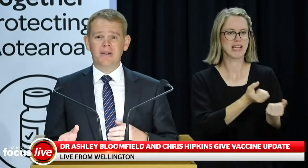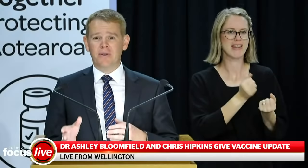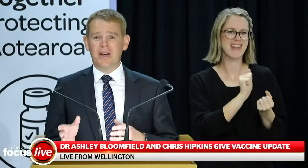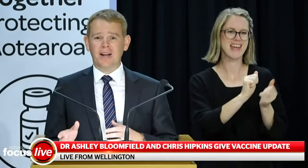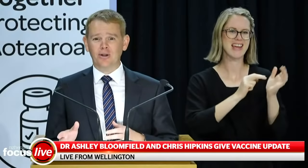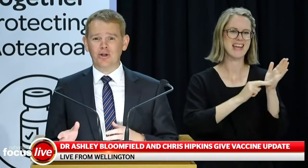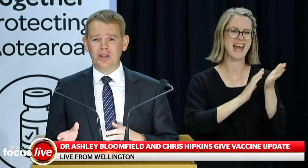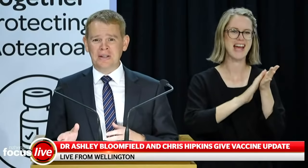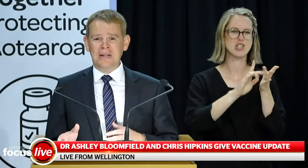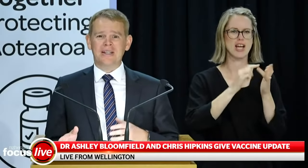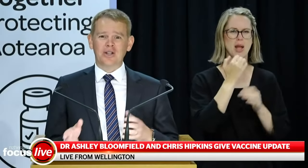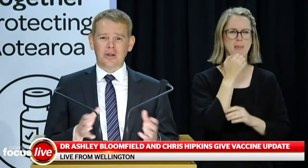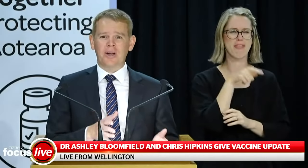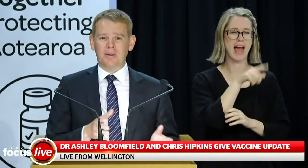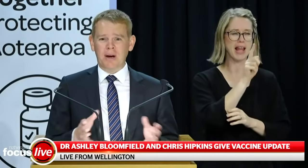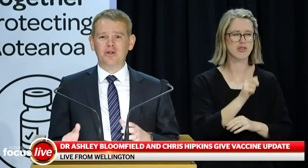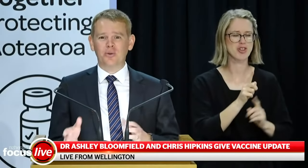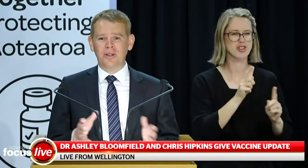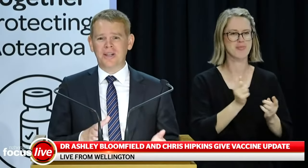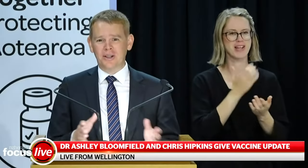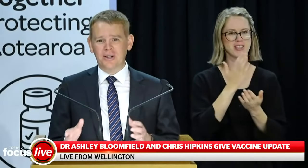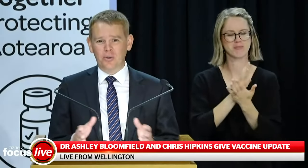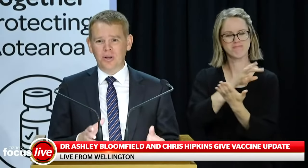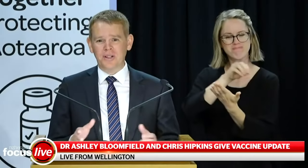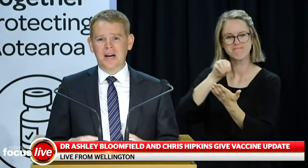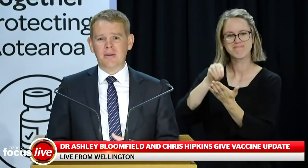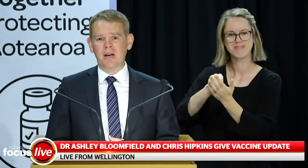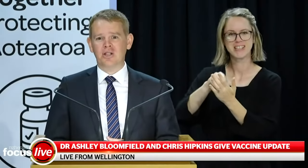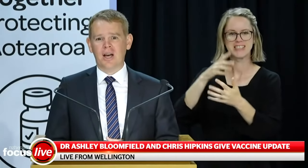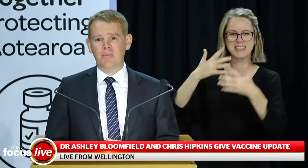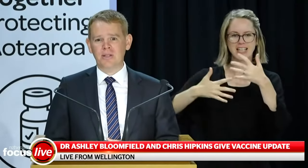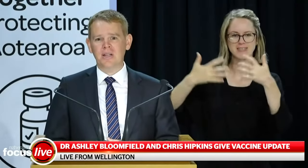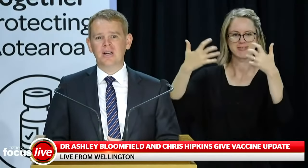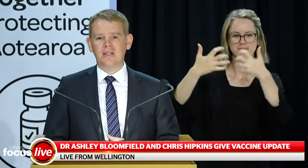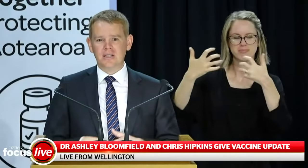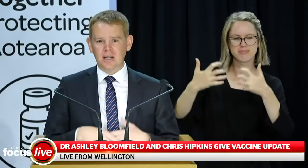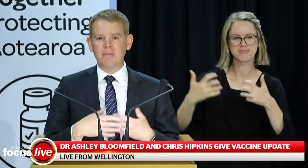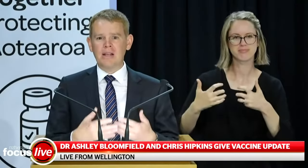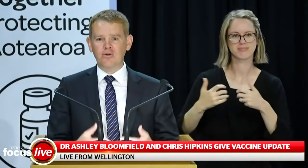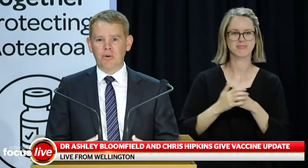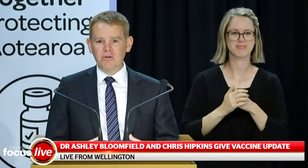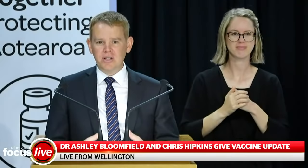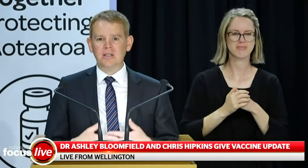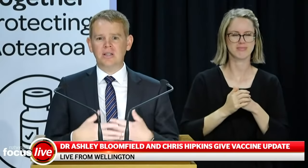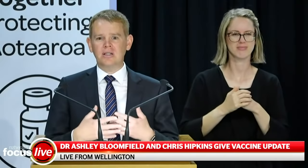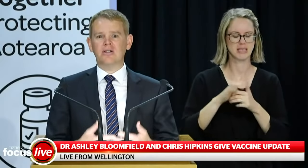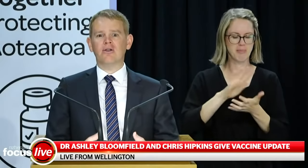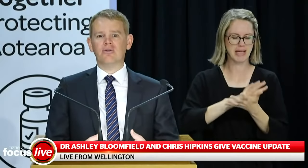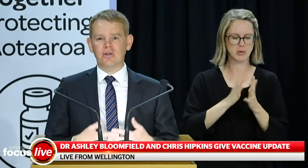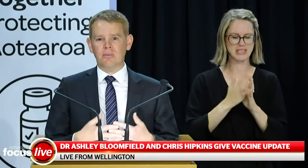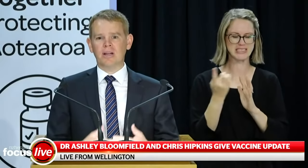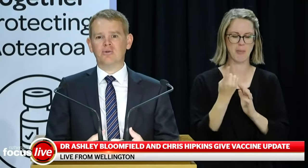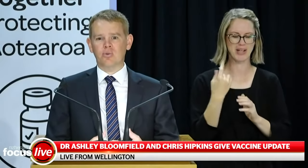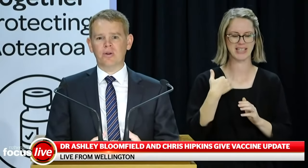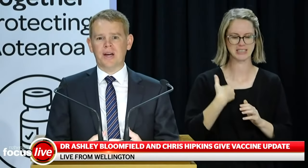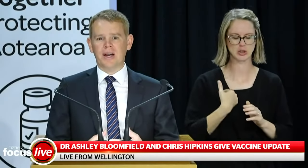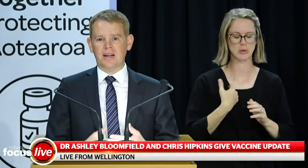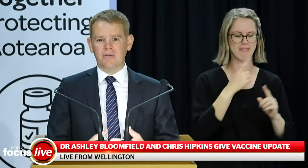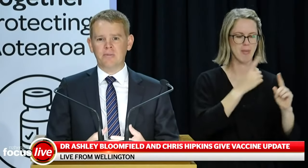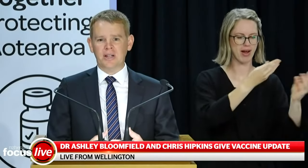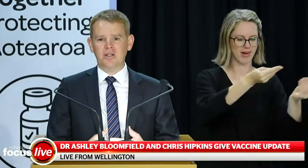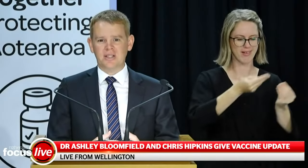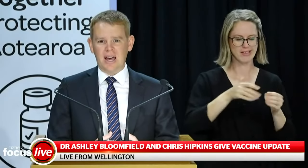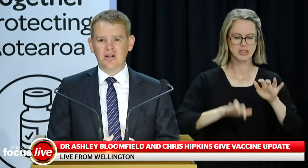number for that electrician so that we can make sure that, that all of the data matching happens. There's still a manual process that needs to go through to make sure all of